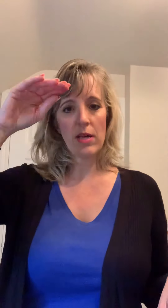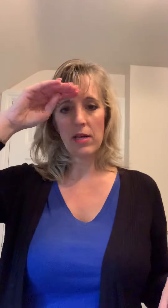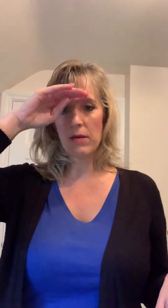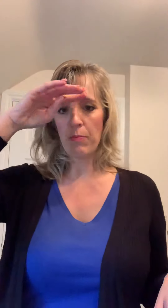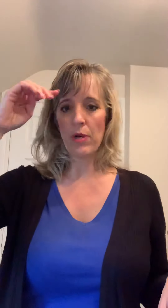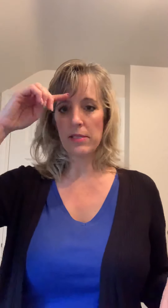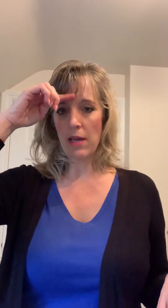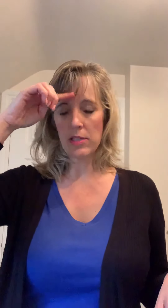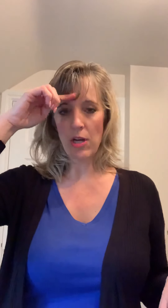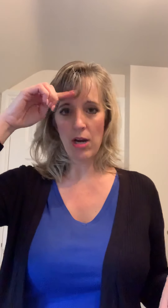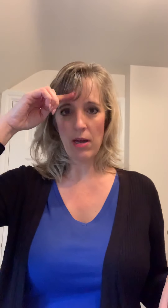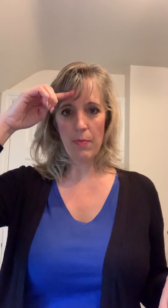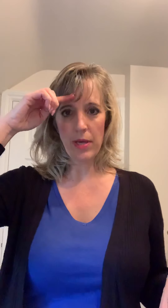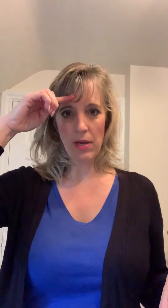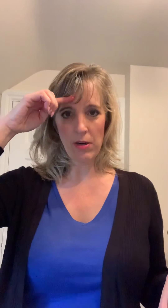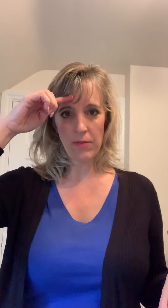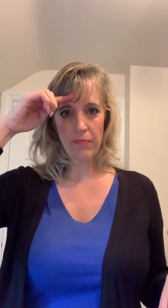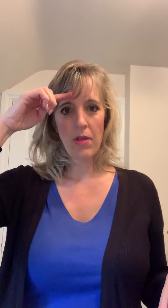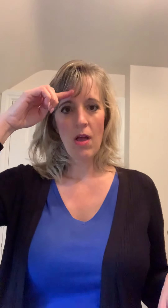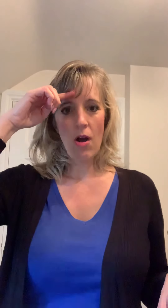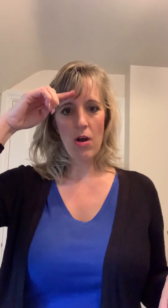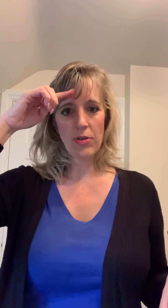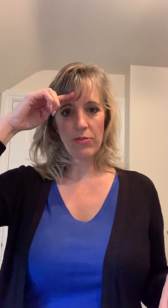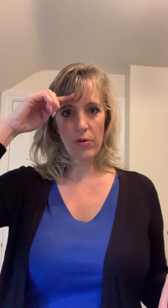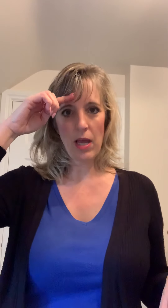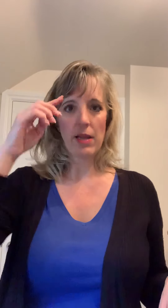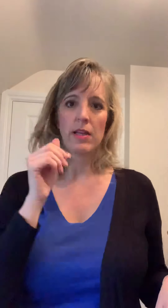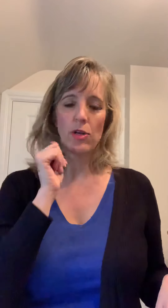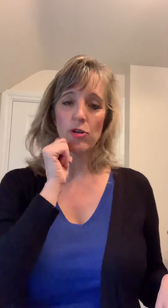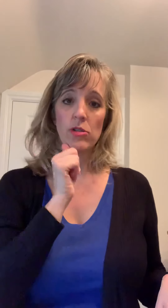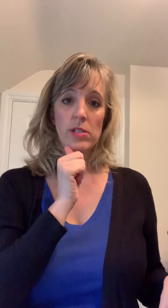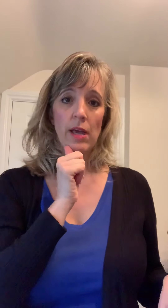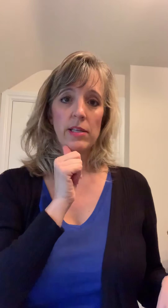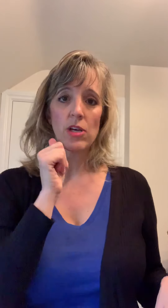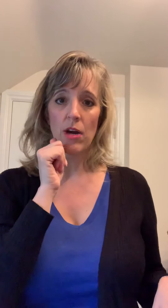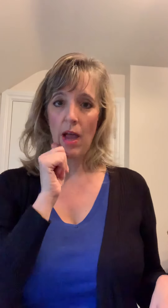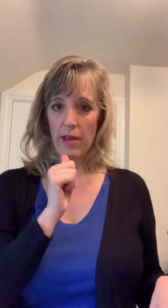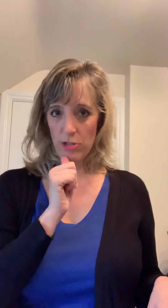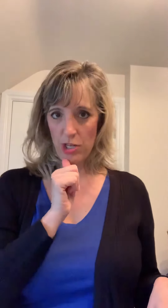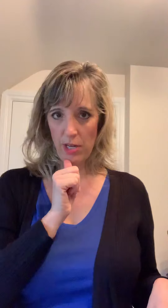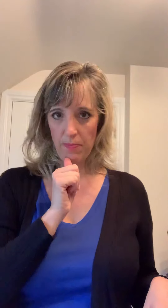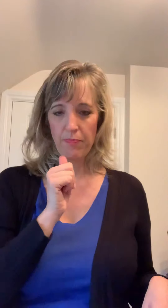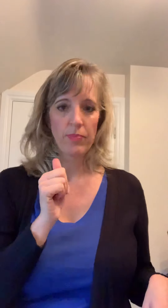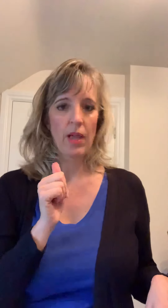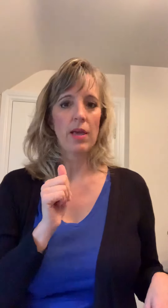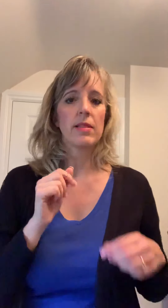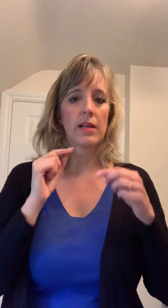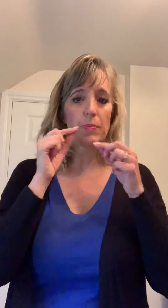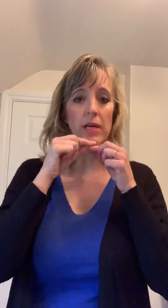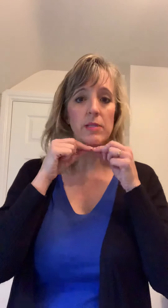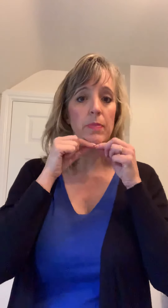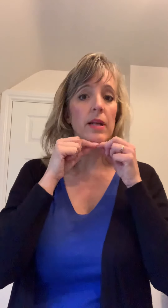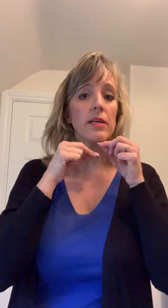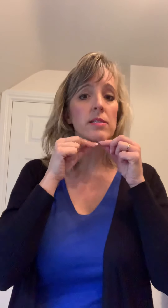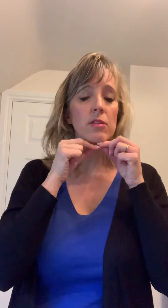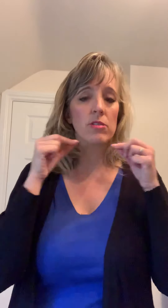any boy signs are up here on your forehead. Any girl signs are at your chin, okay? And that's because of bonnets. A long time